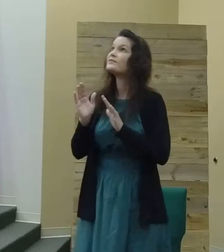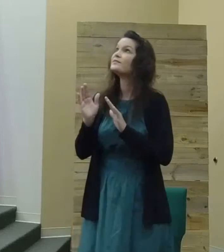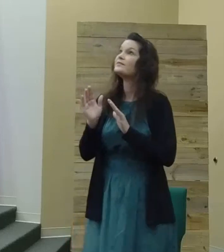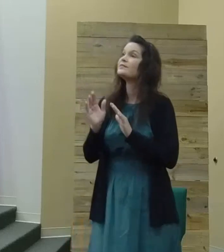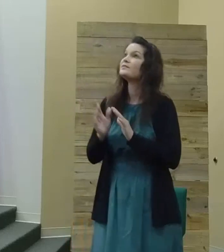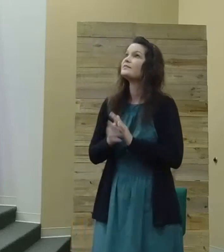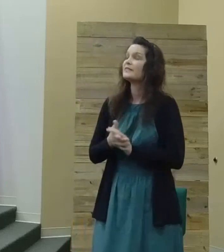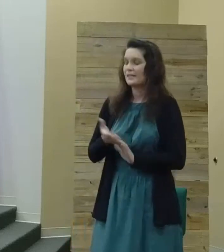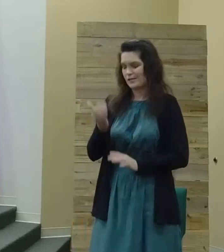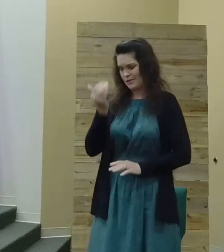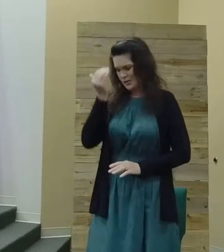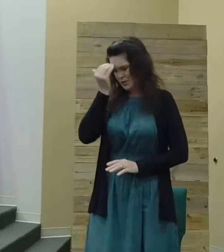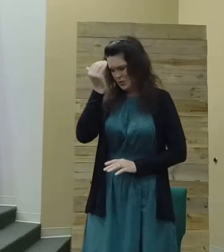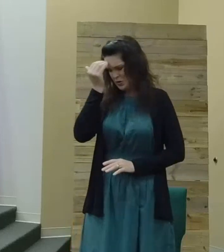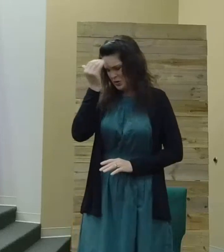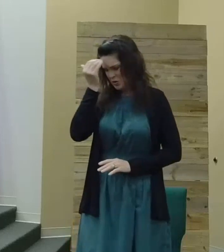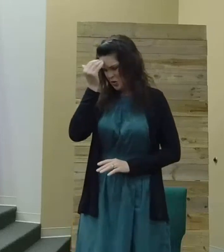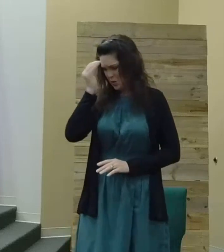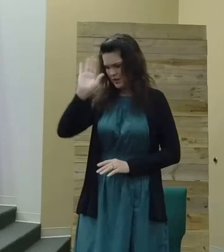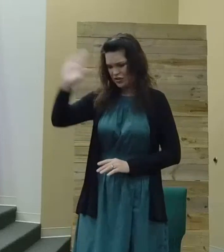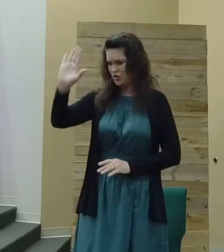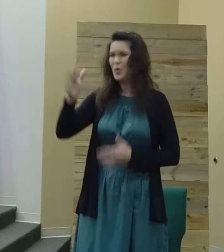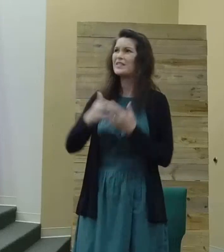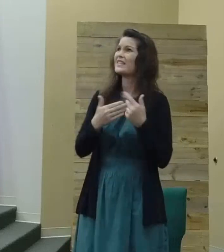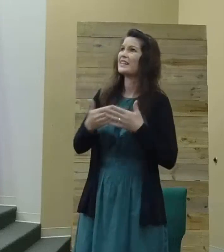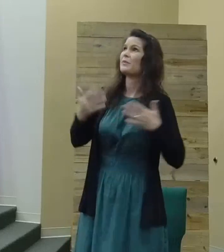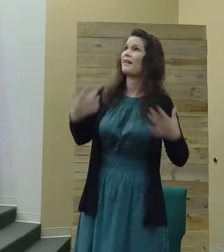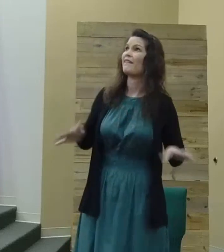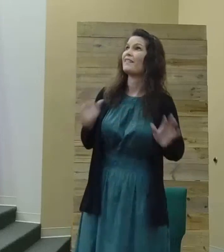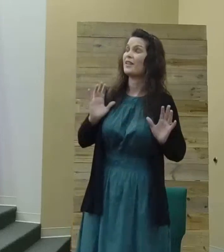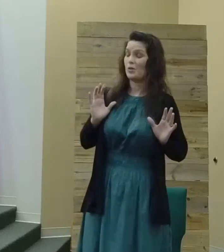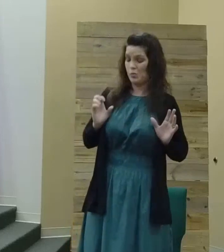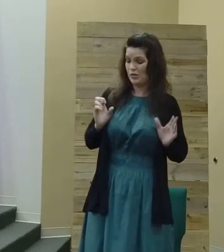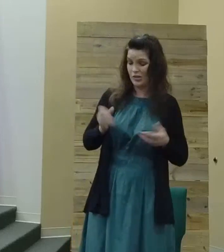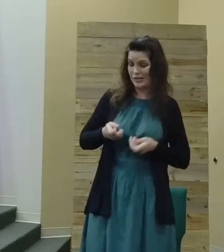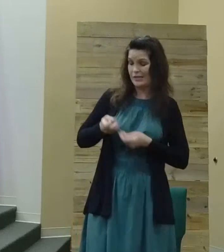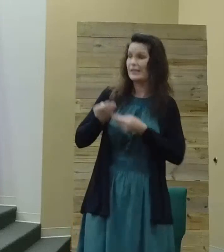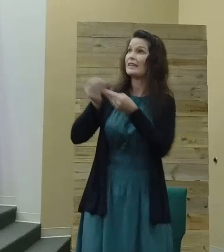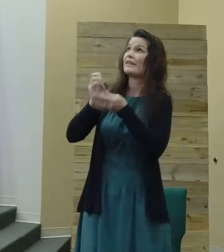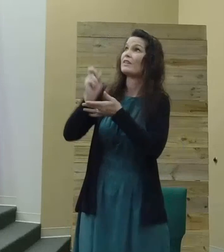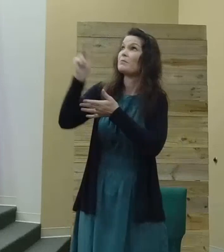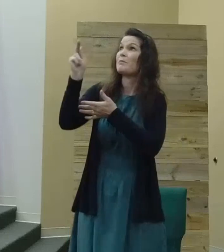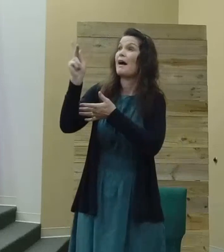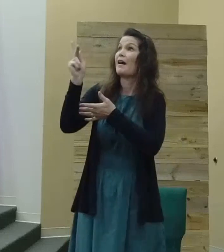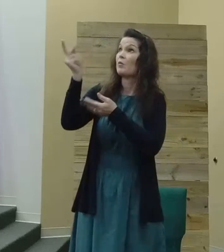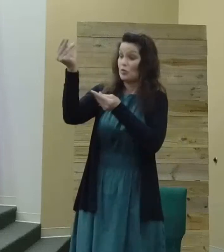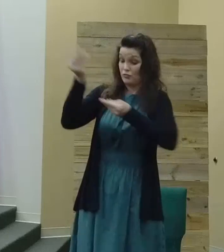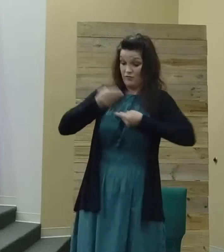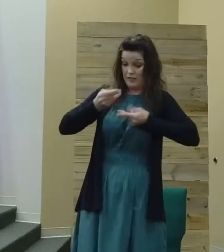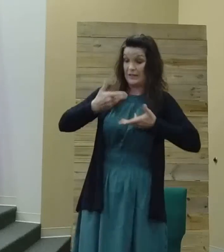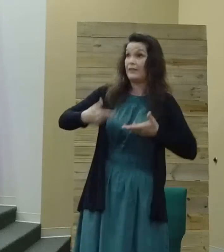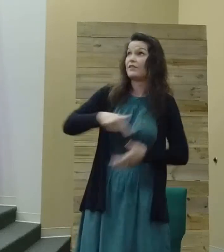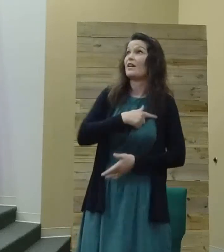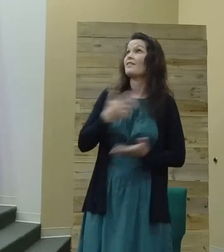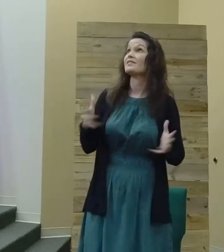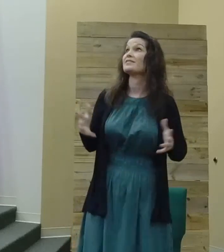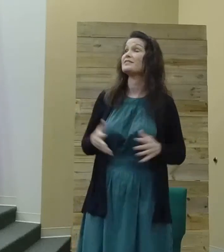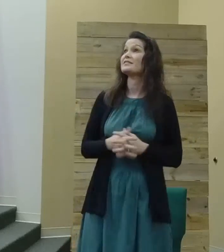giving, knowing that it's yours anyway, God. We're just giving back a portion of what you've blessed us